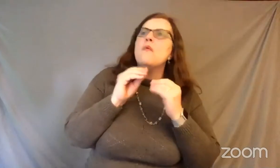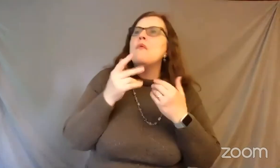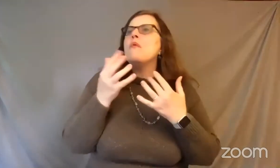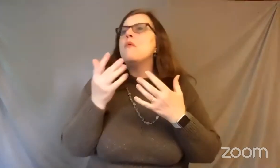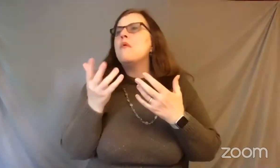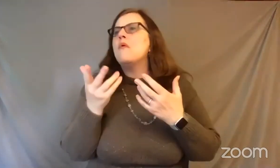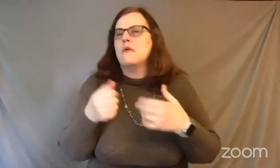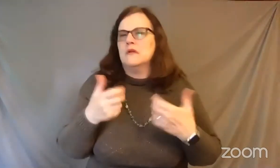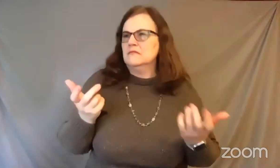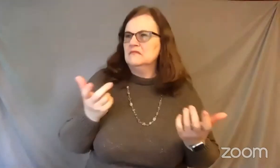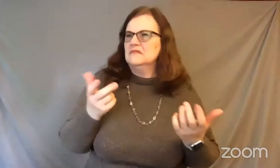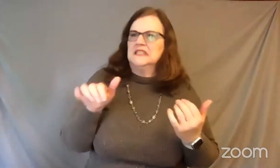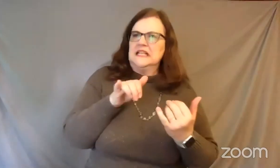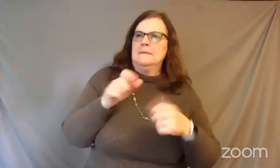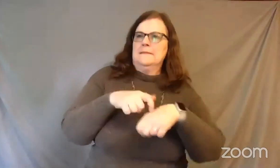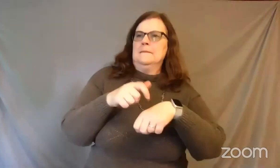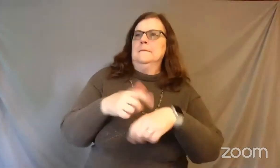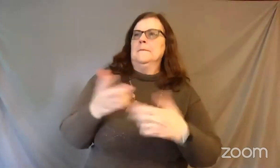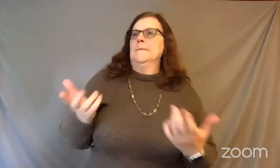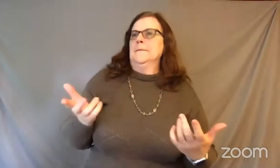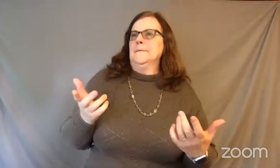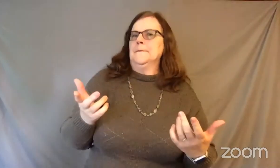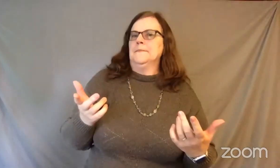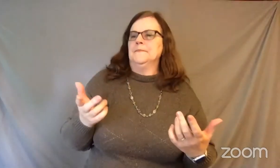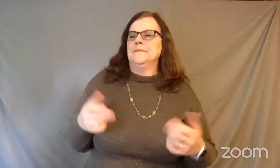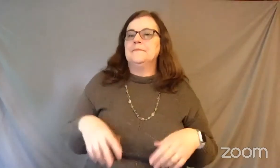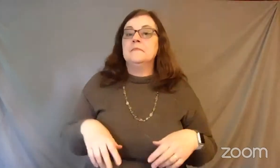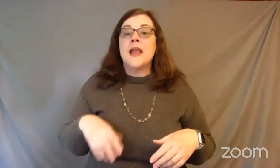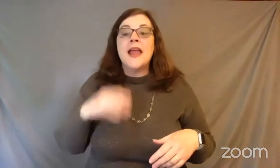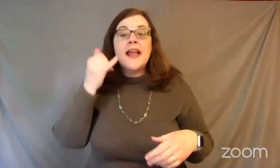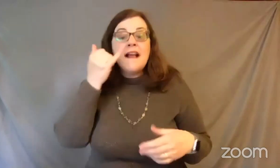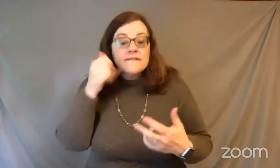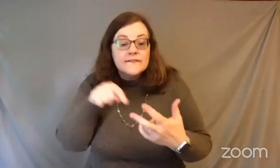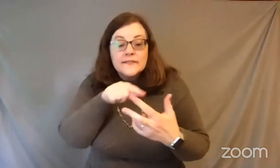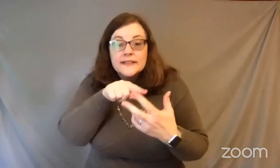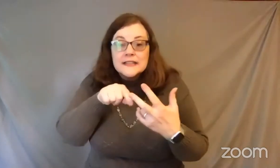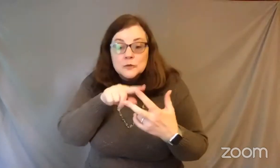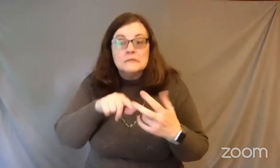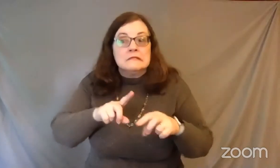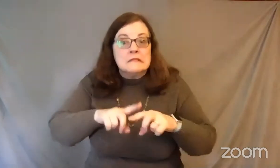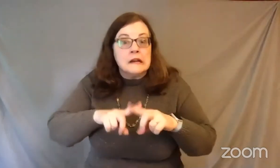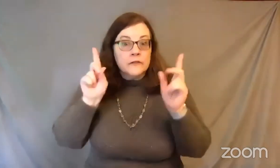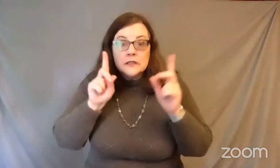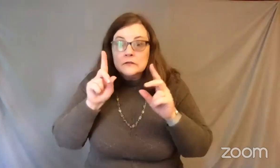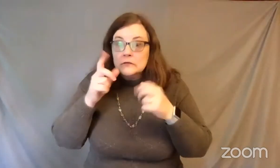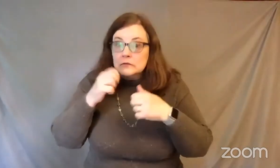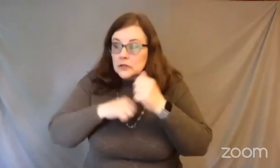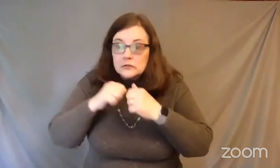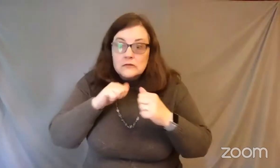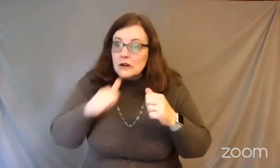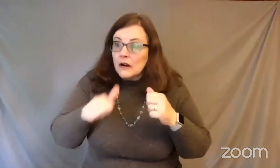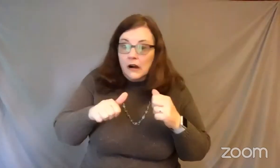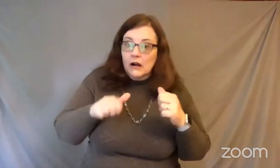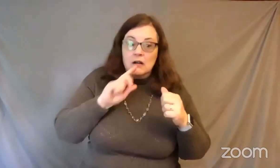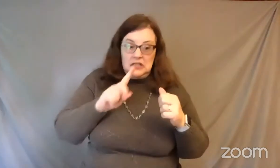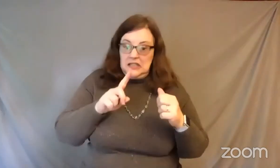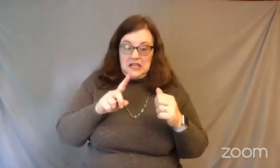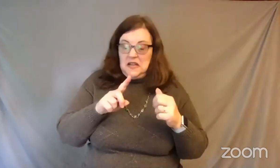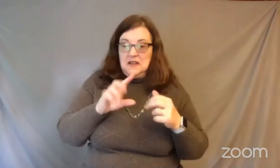If doubling has been acquired, then it's also going to be the case that final position has also been acquired.